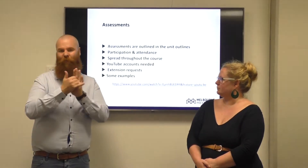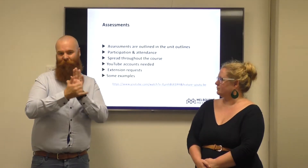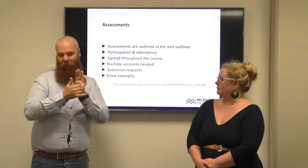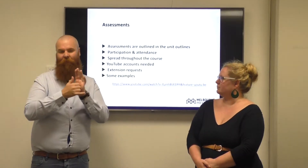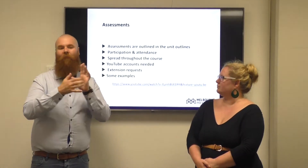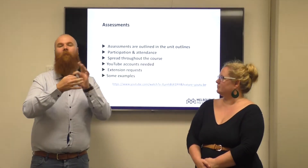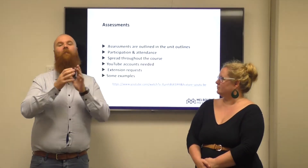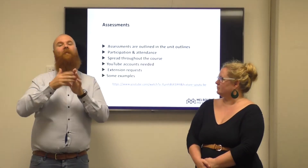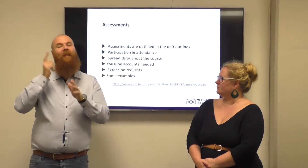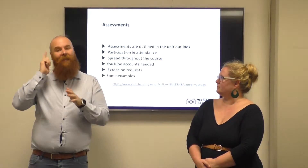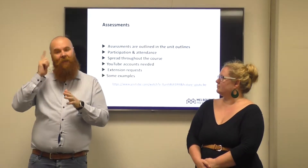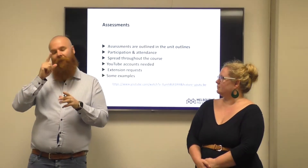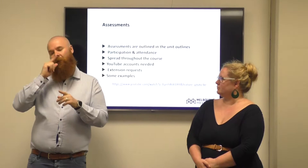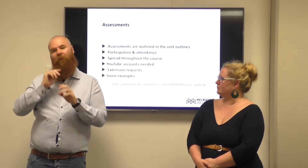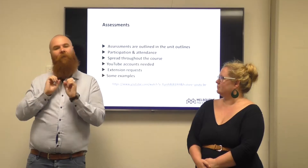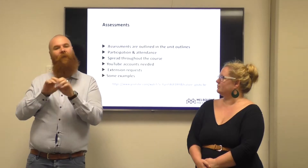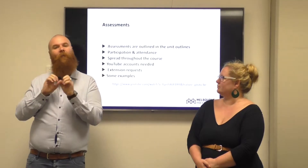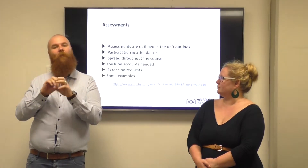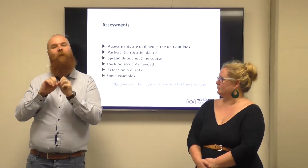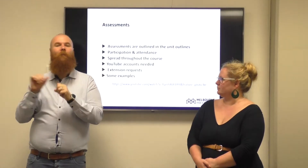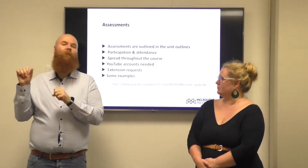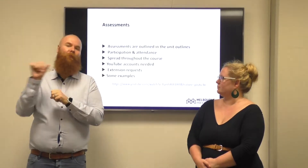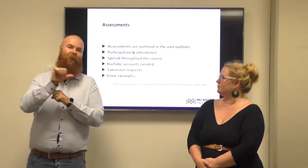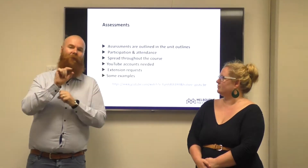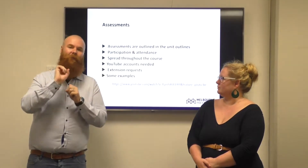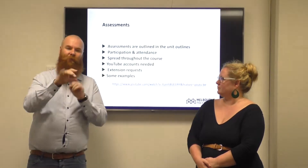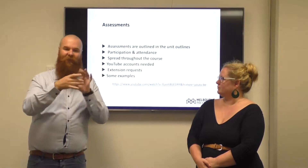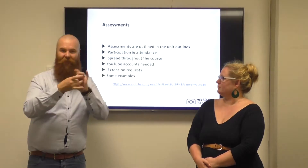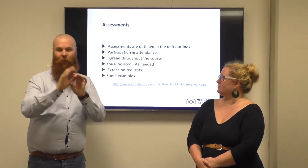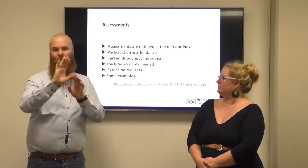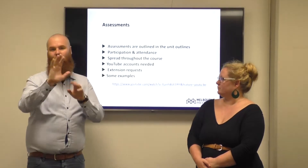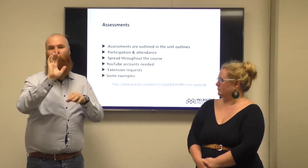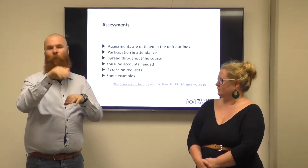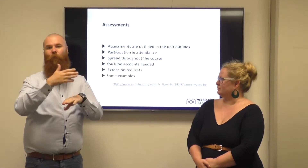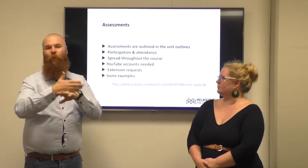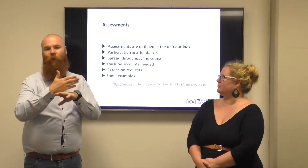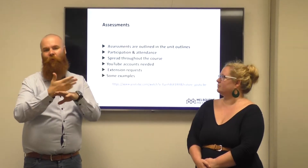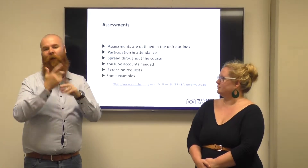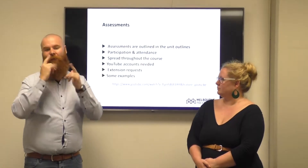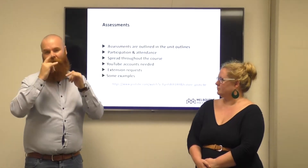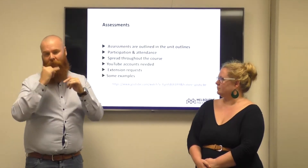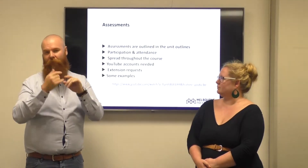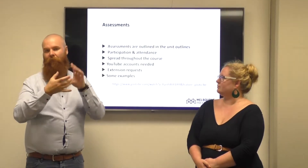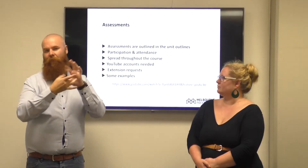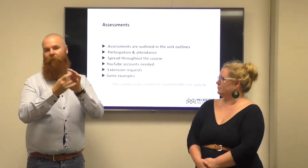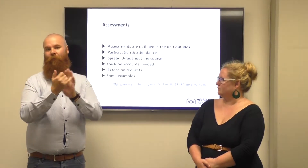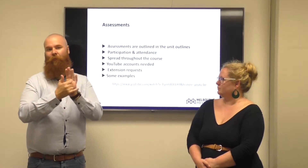and put on some of your assessments onto YouTube. And we might also feed back on there and link to